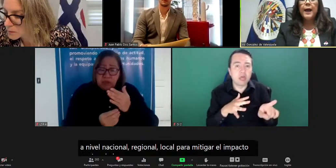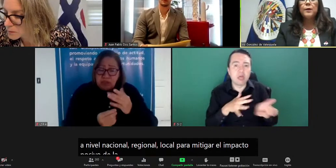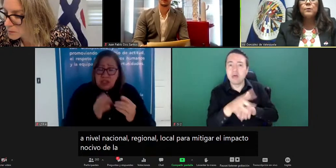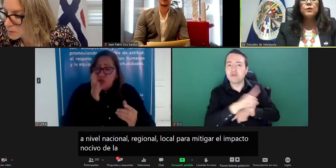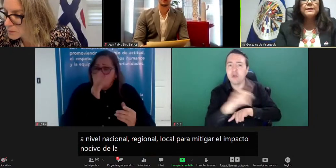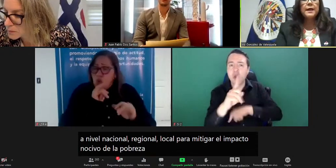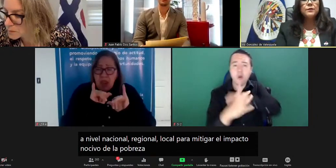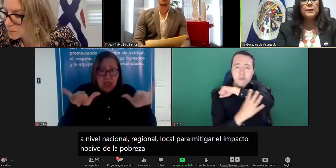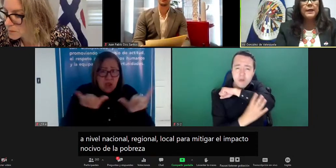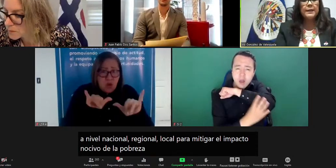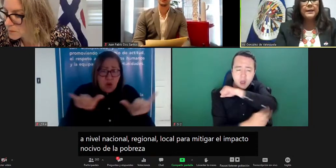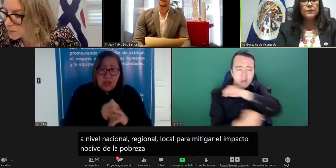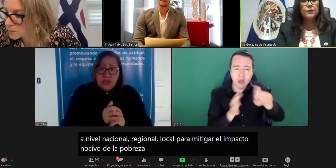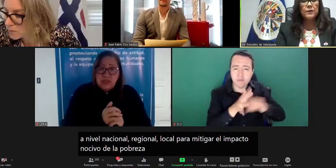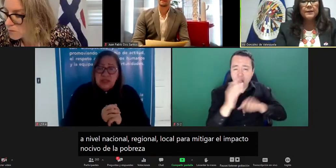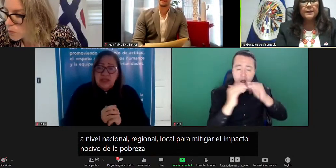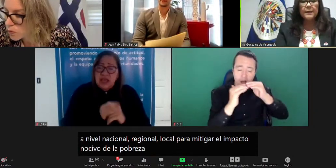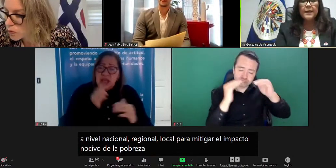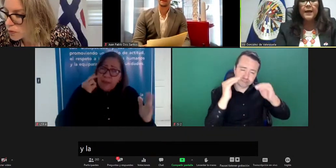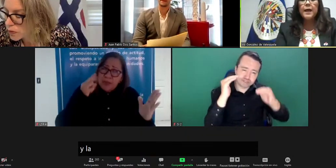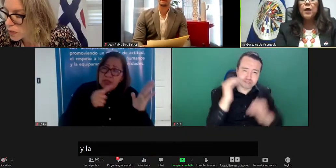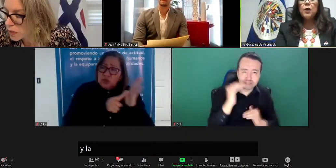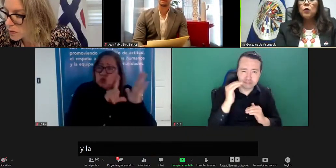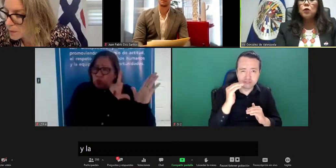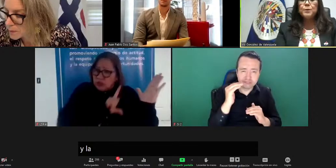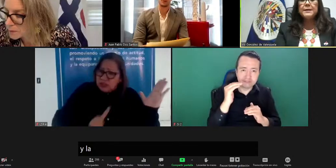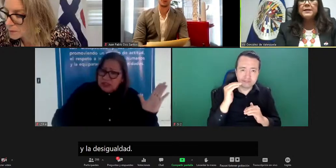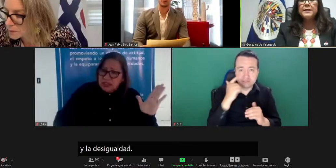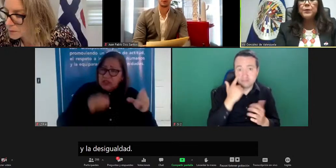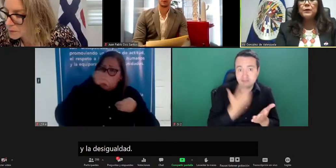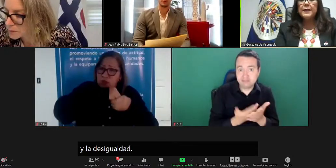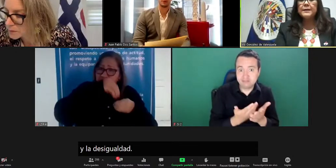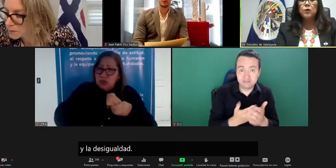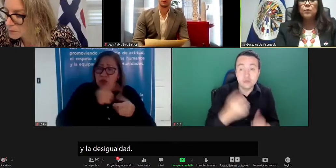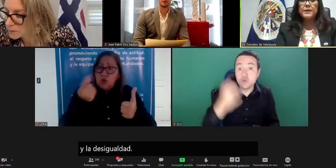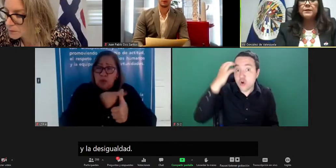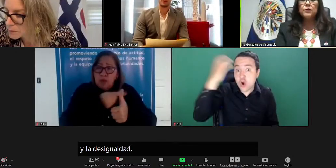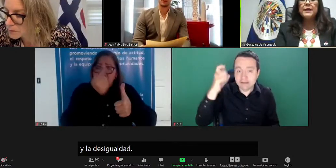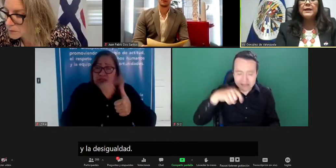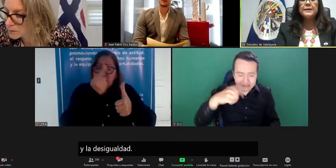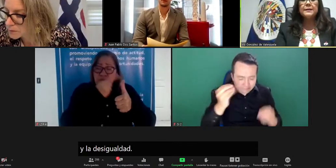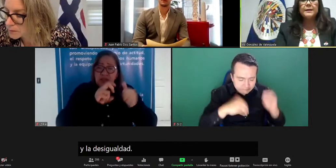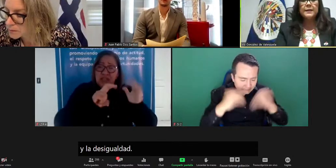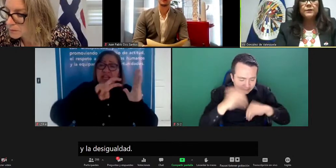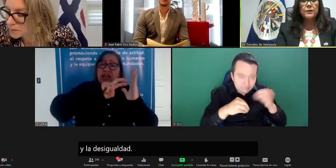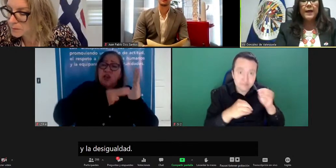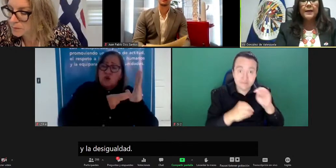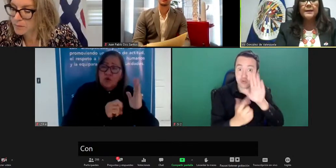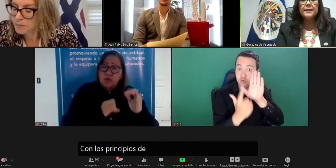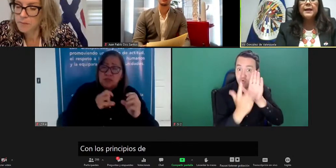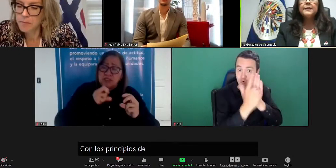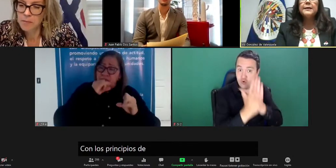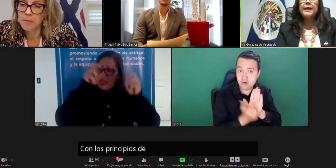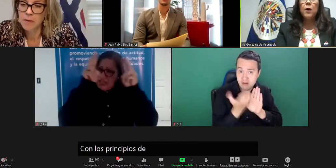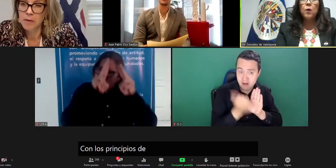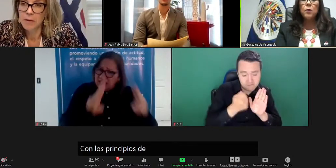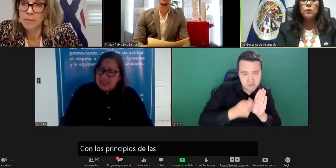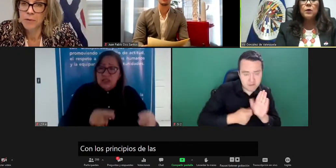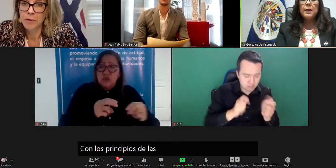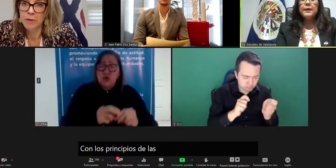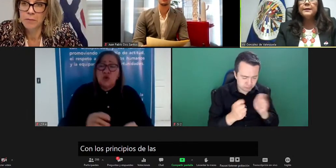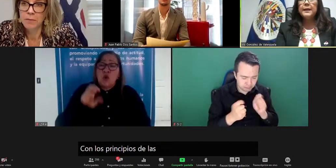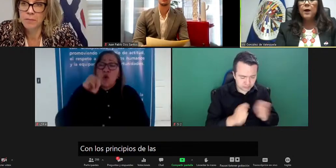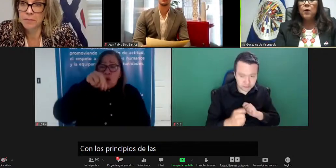poverty and inequality harmonizing internal legislations with the principles of the